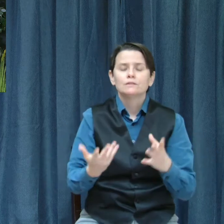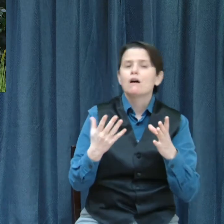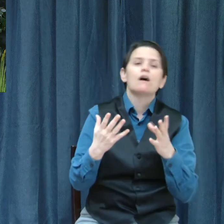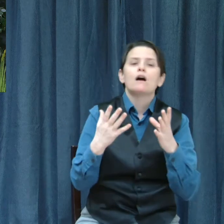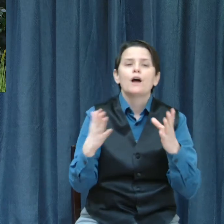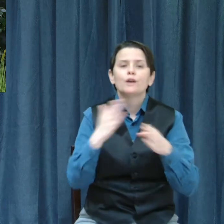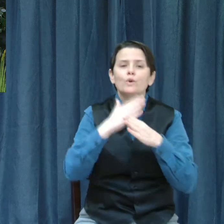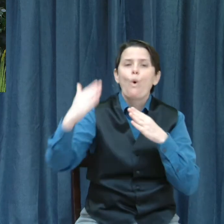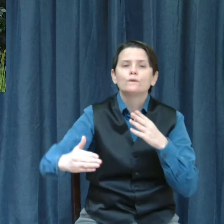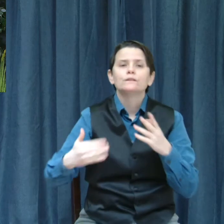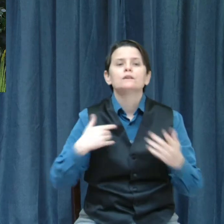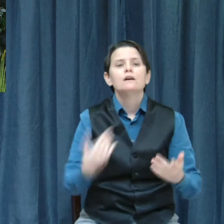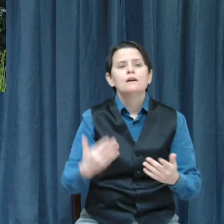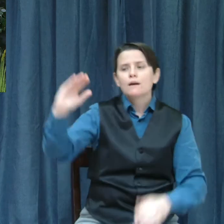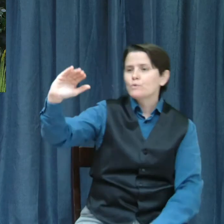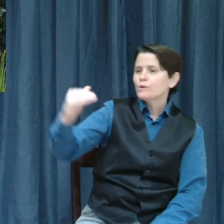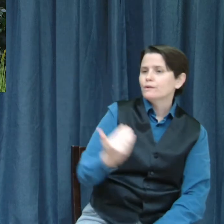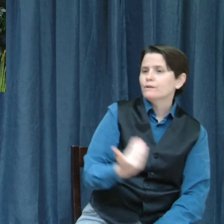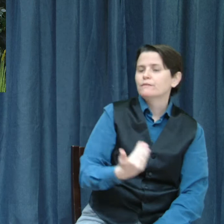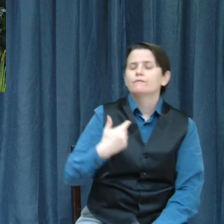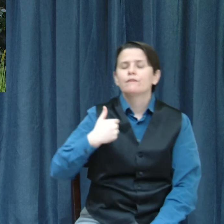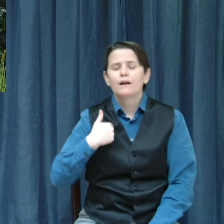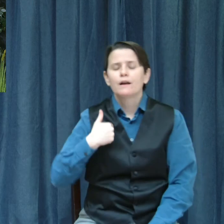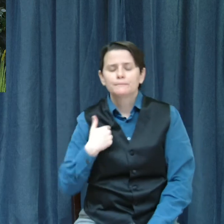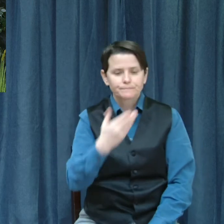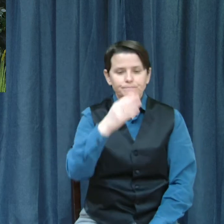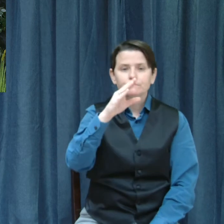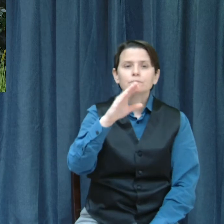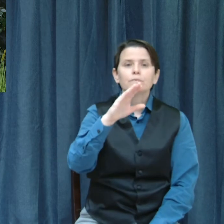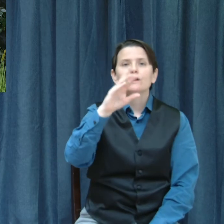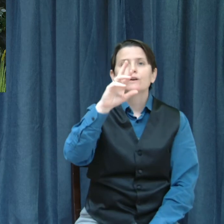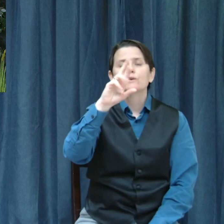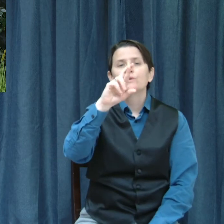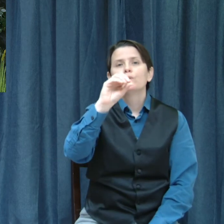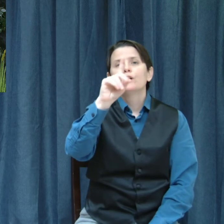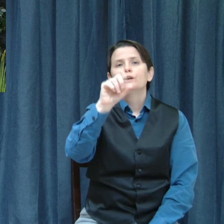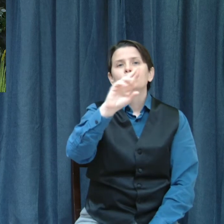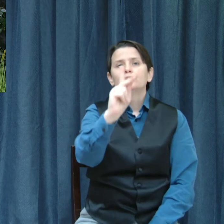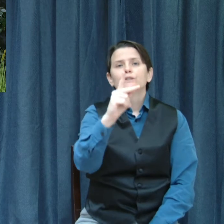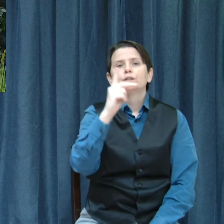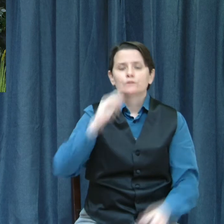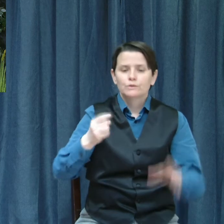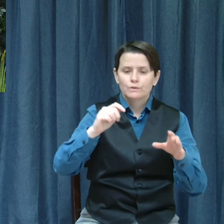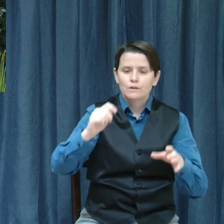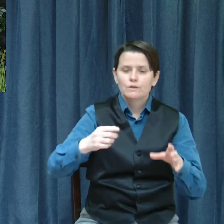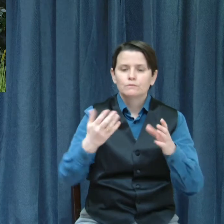And I know, Bob and Susan, that you can feel the vibrations traveling into your whole being as we move into prayer.